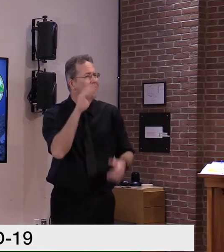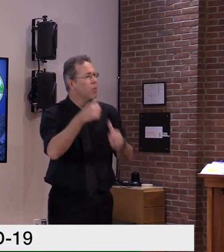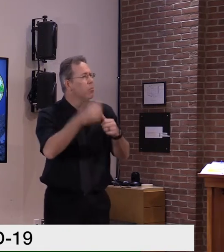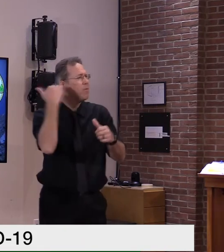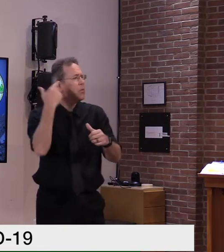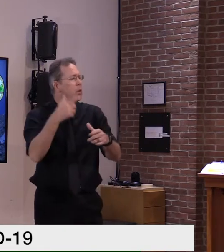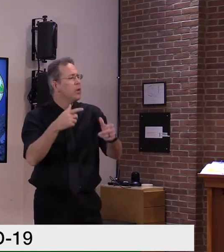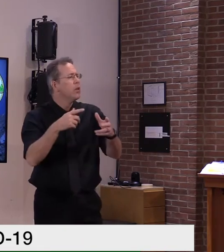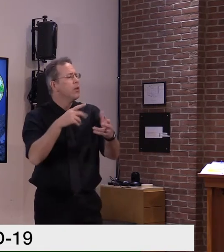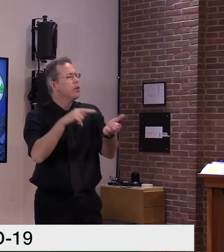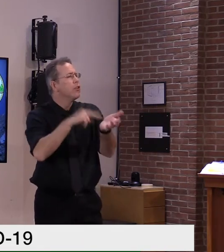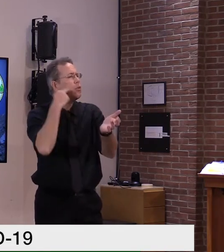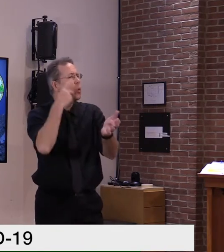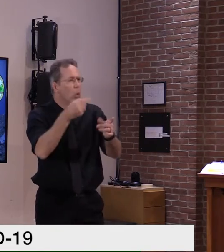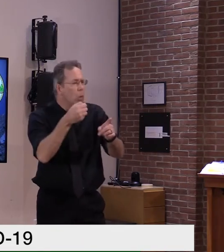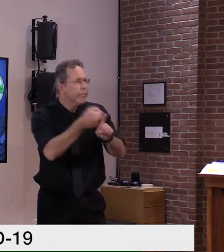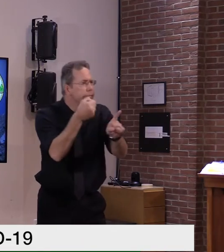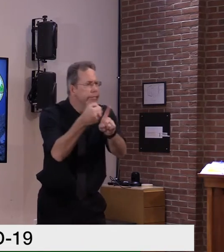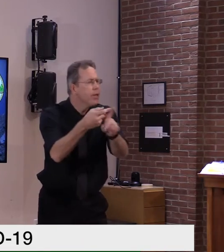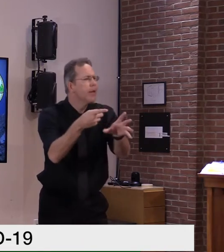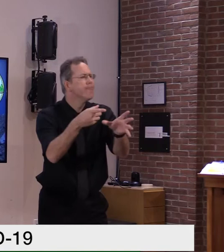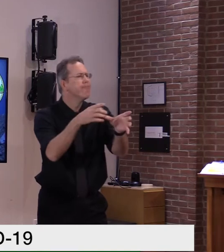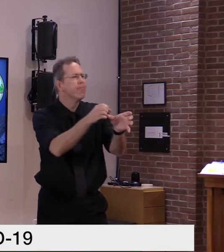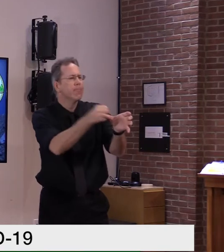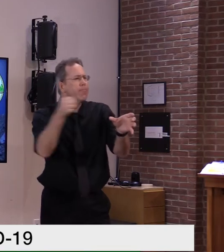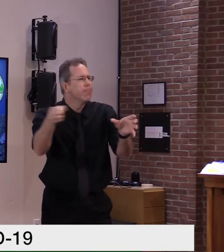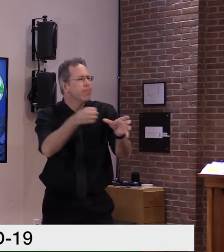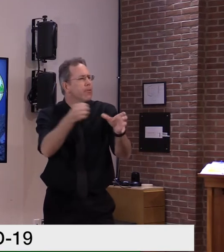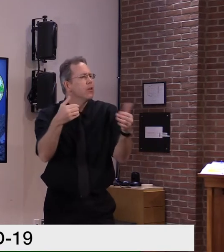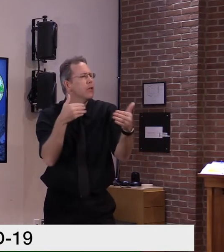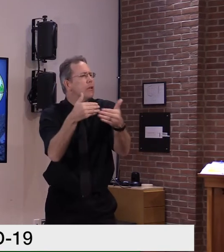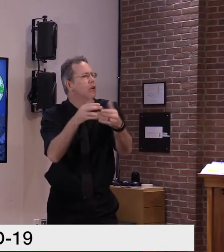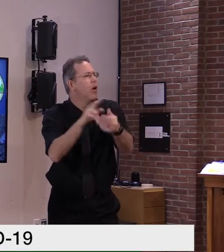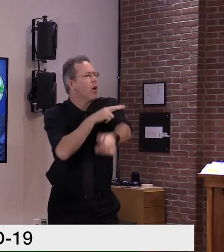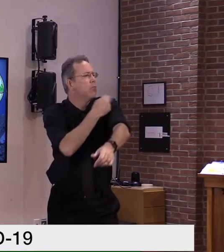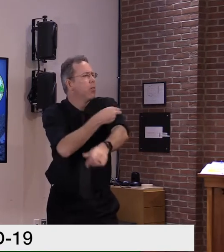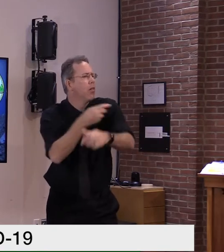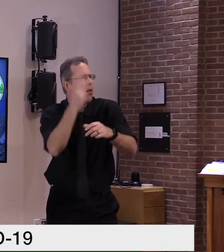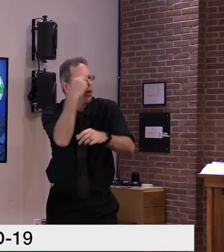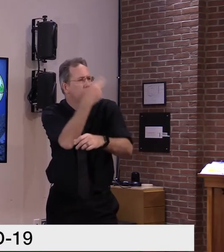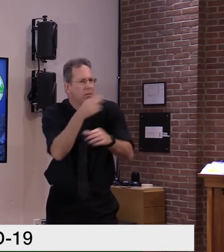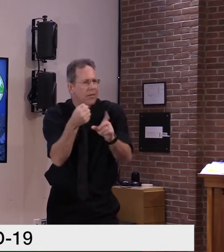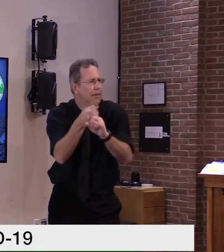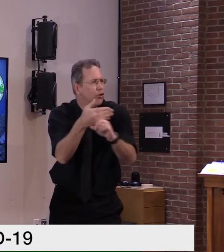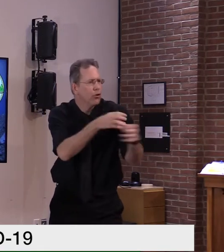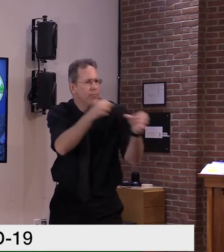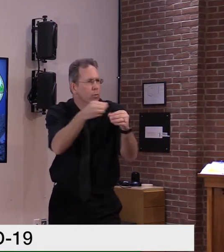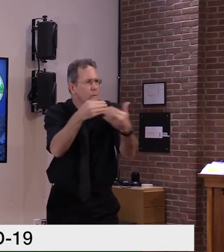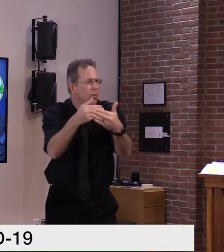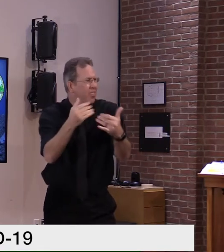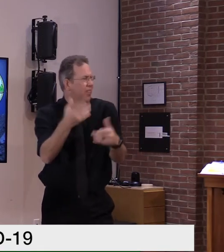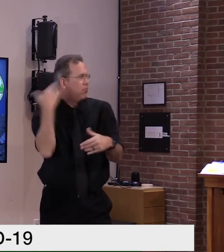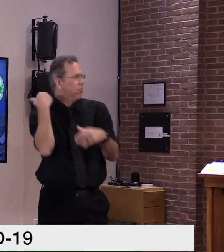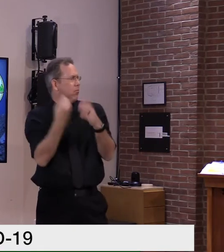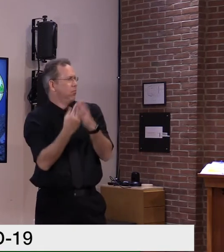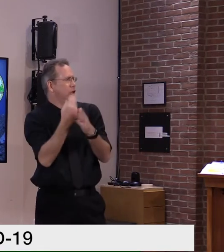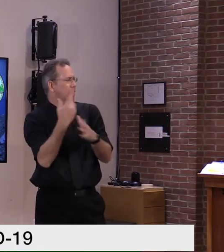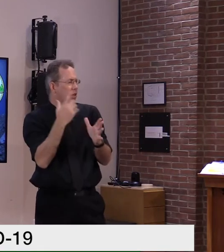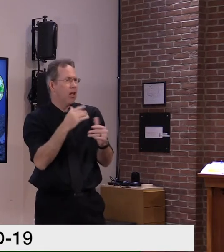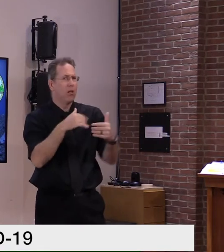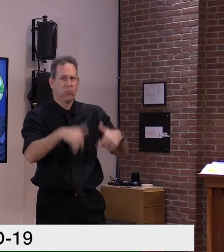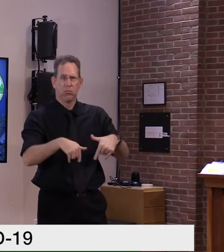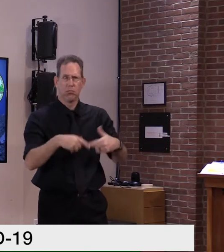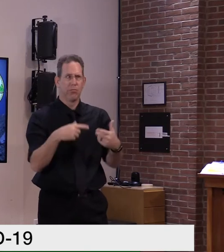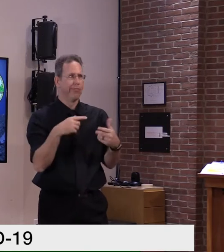We only did that once, and it was Burlington Health and Rehab, and it didn't really work. We tried to move them to